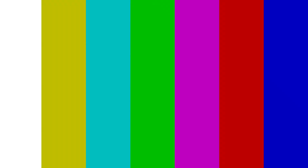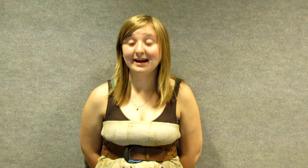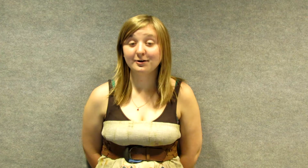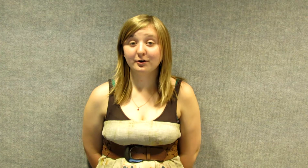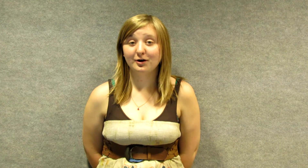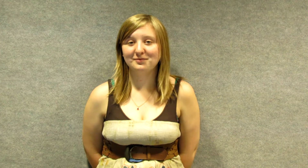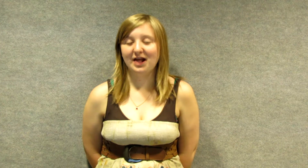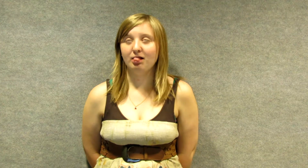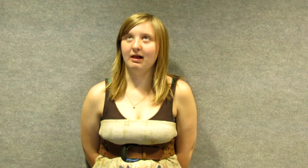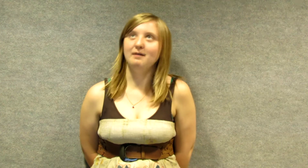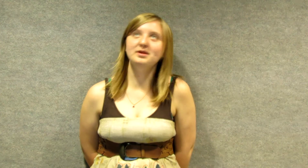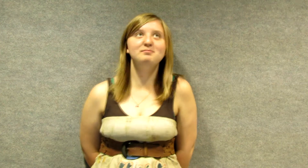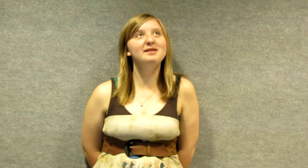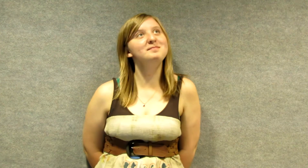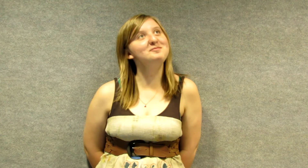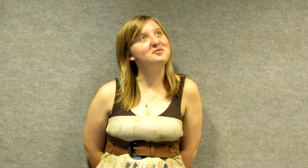And a carbon.